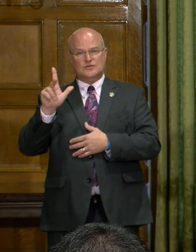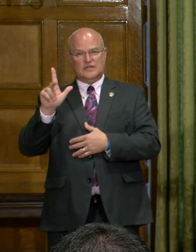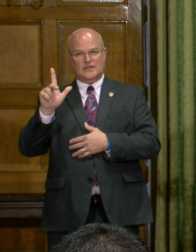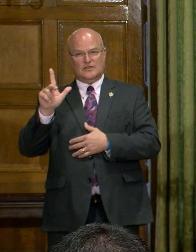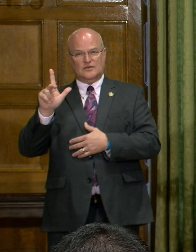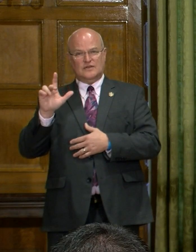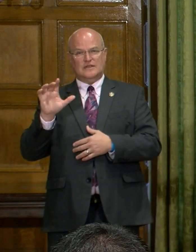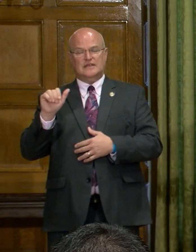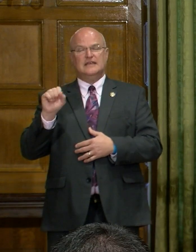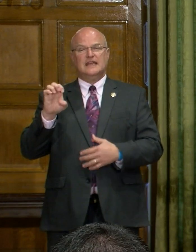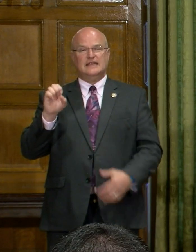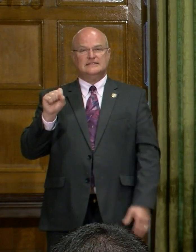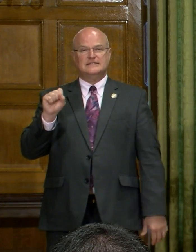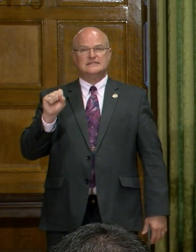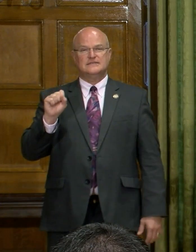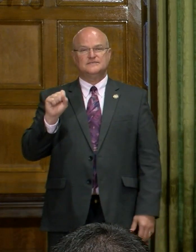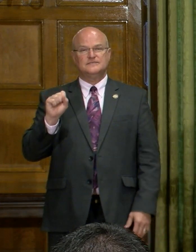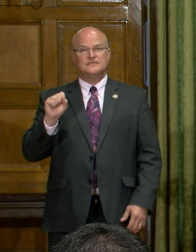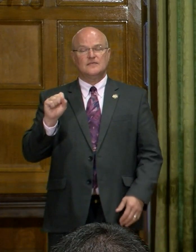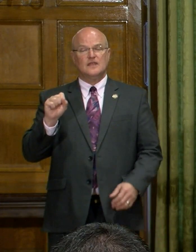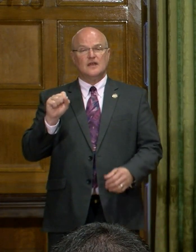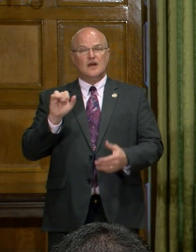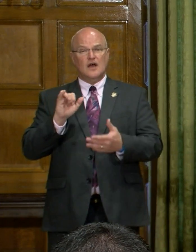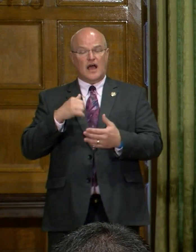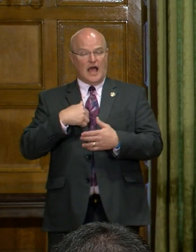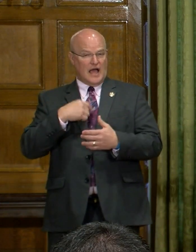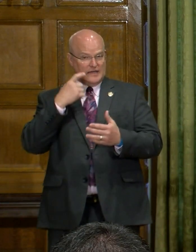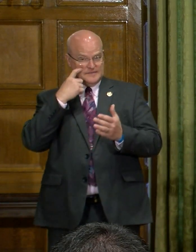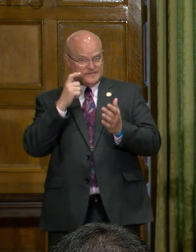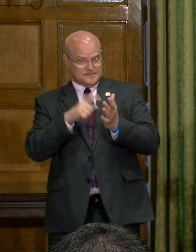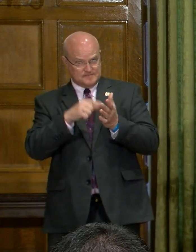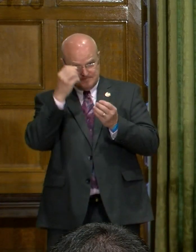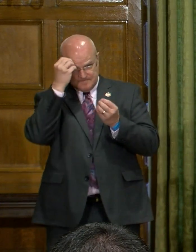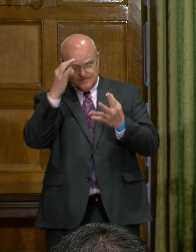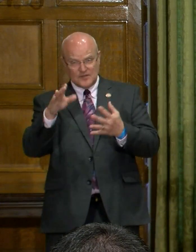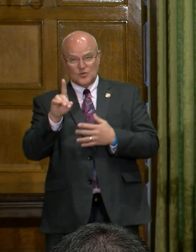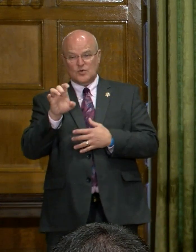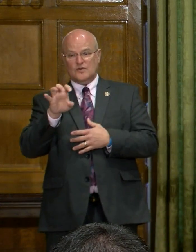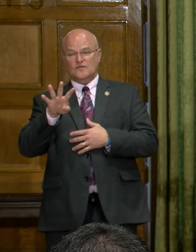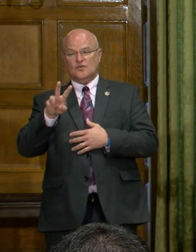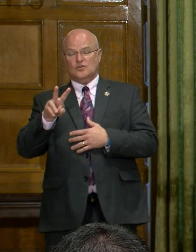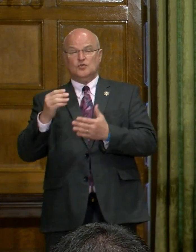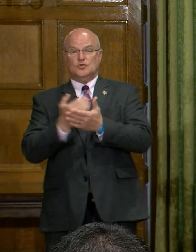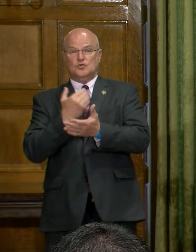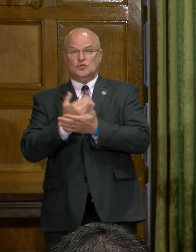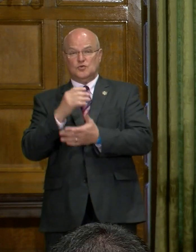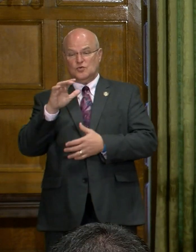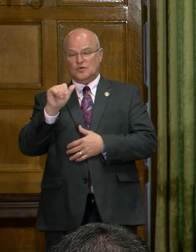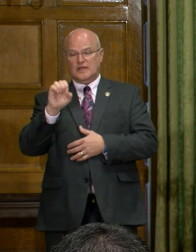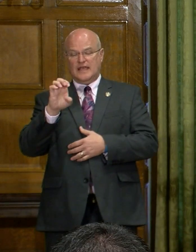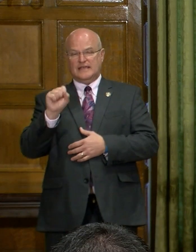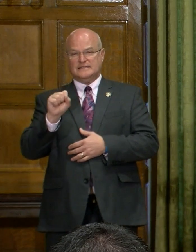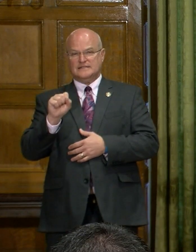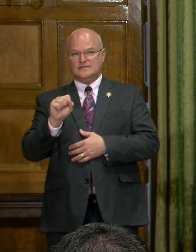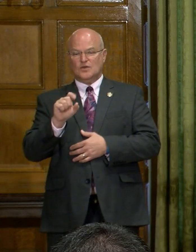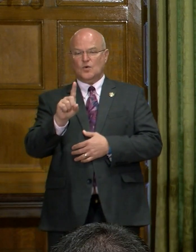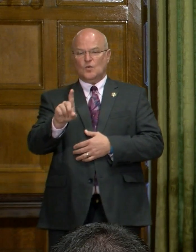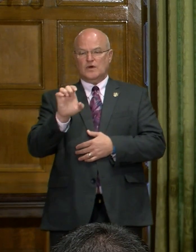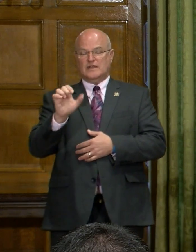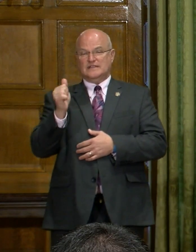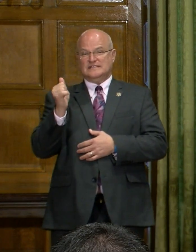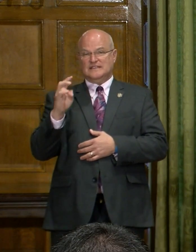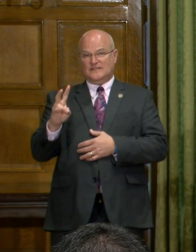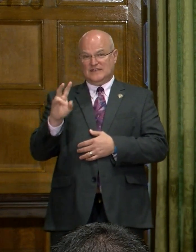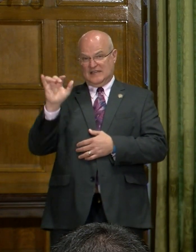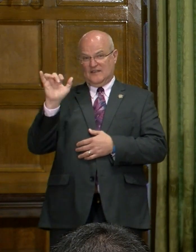1,923 cases. I'll note that of the 142 new cases, 117